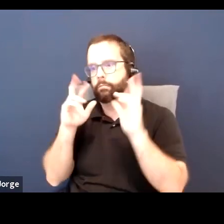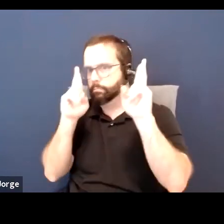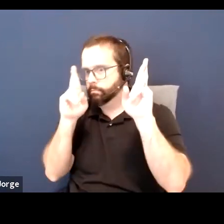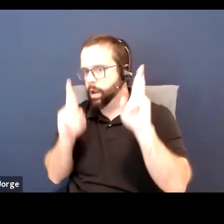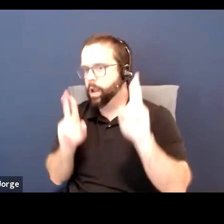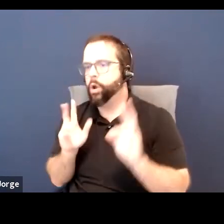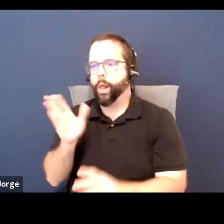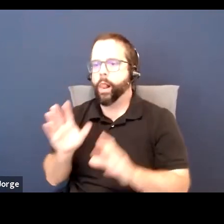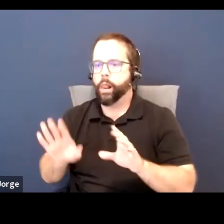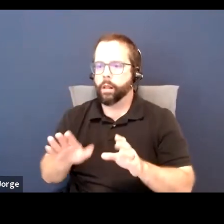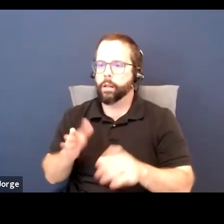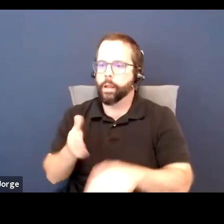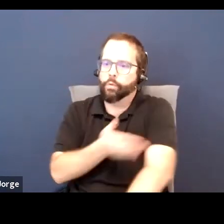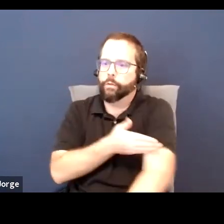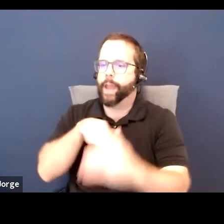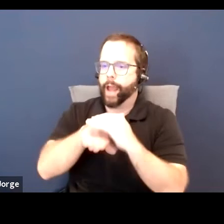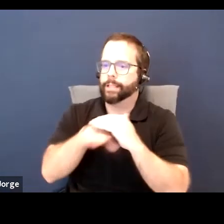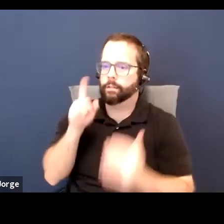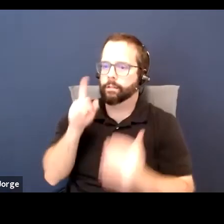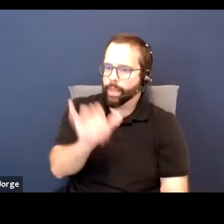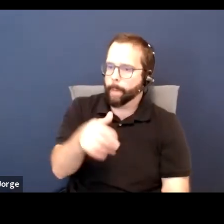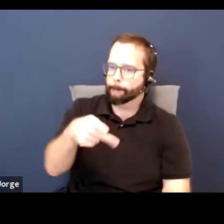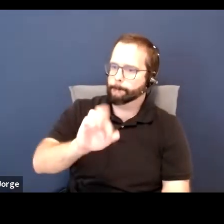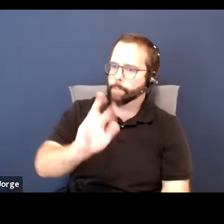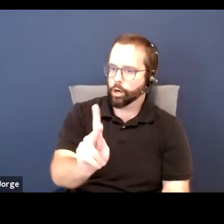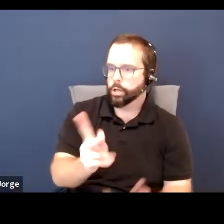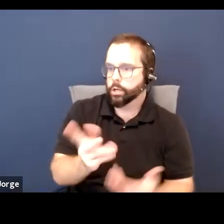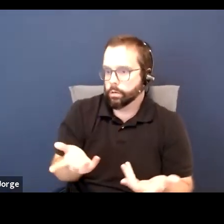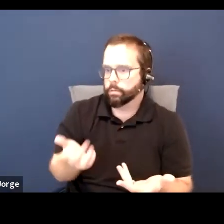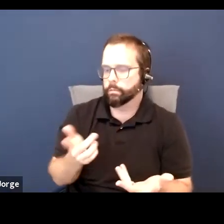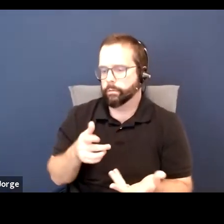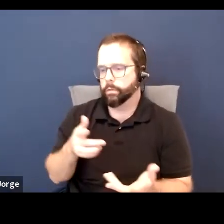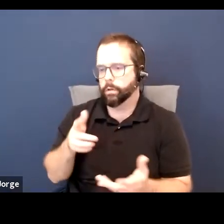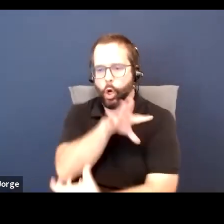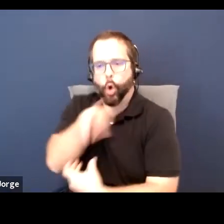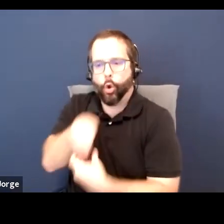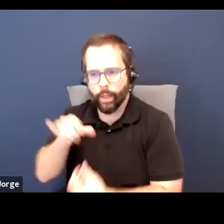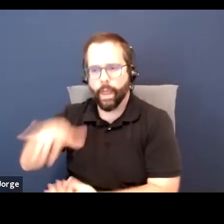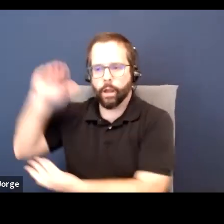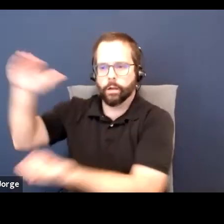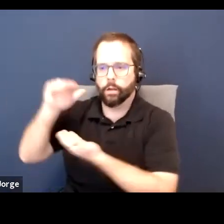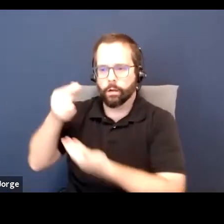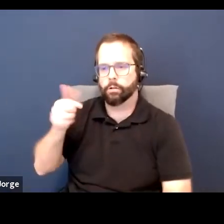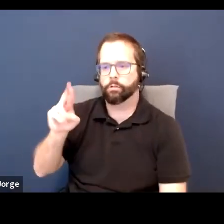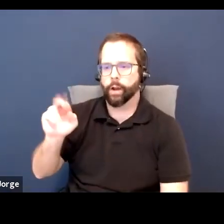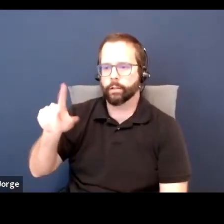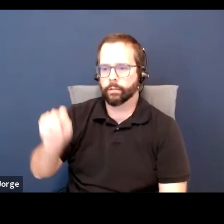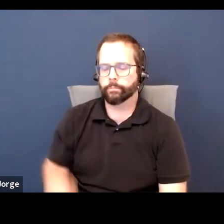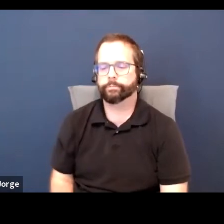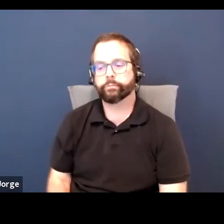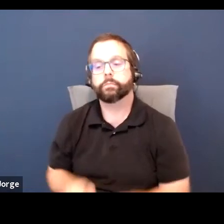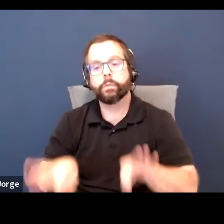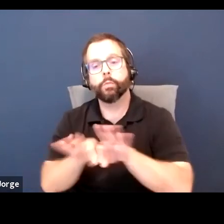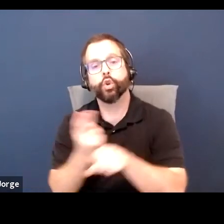they're writing the grant for. And it's also important to use data to highlight the importance of